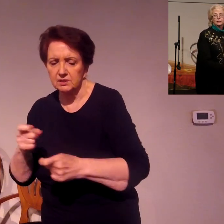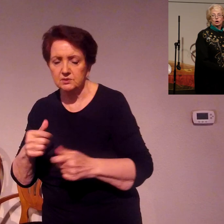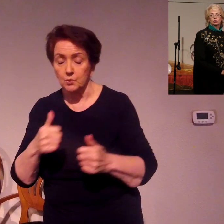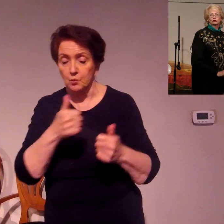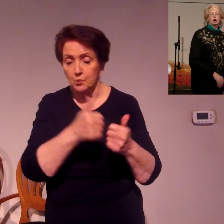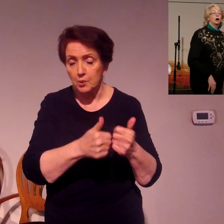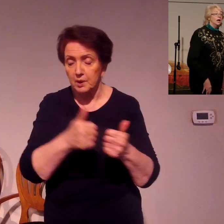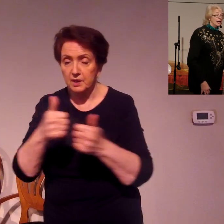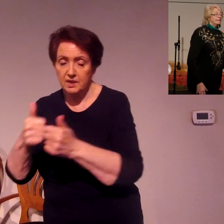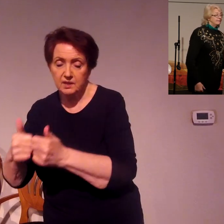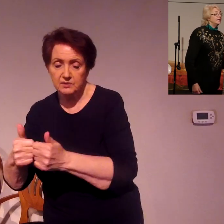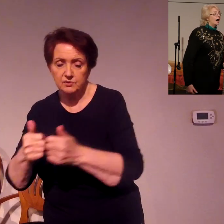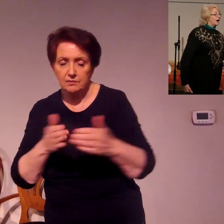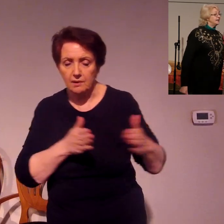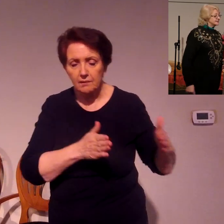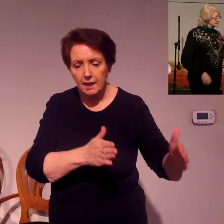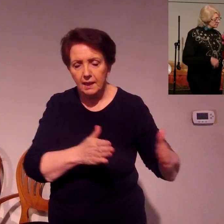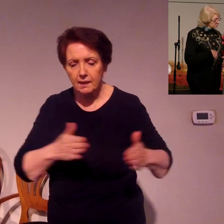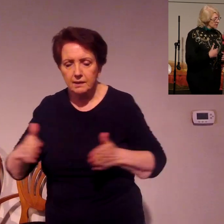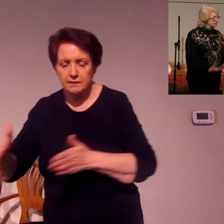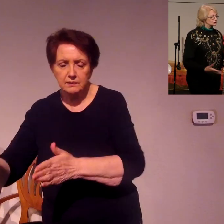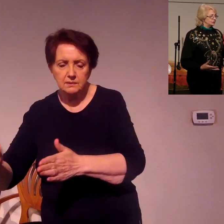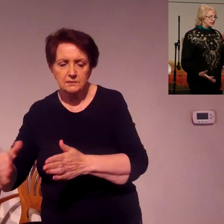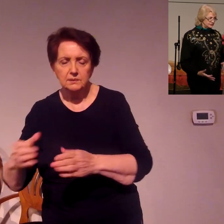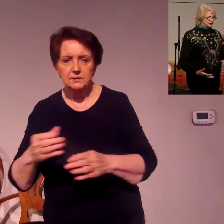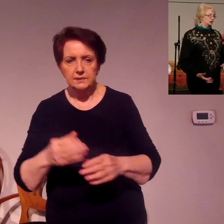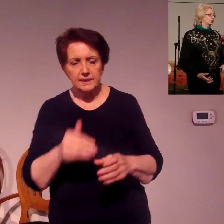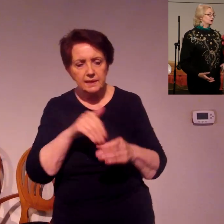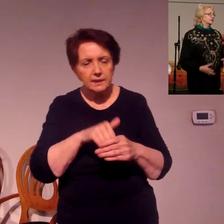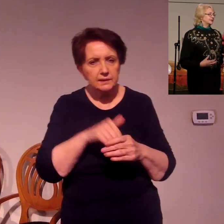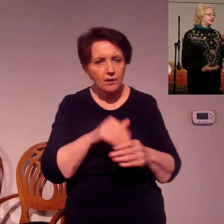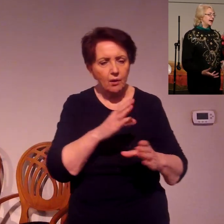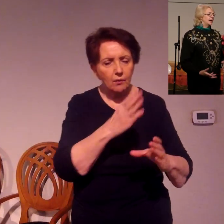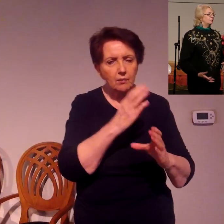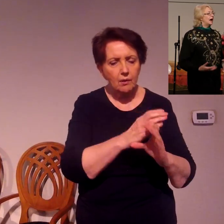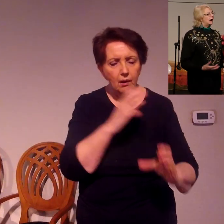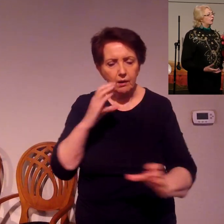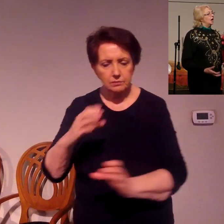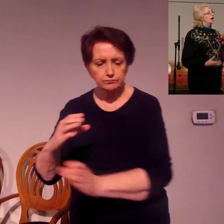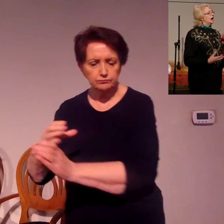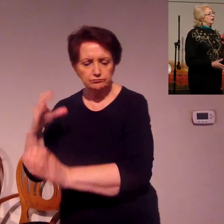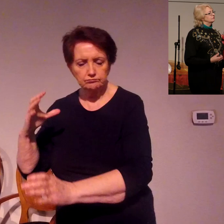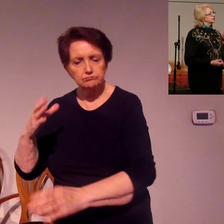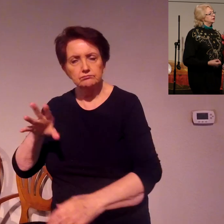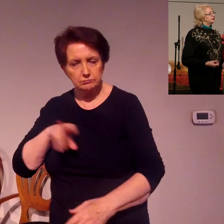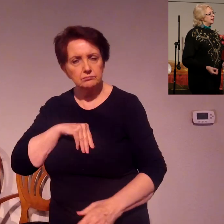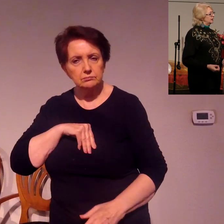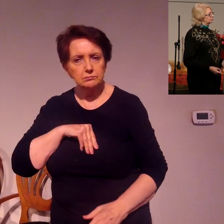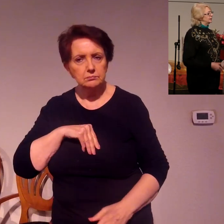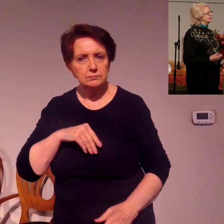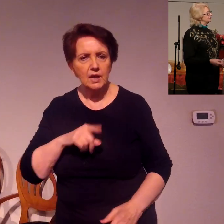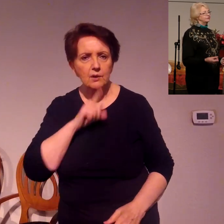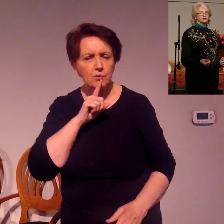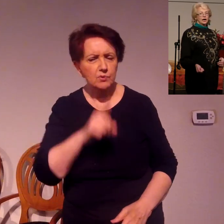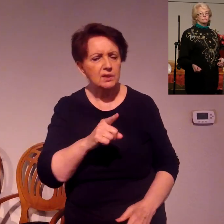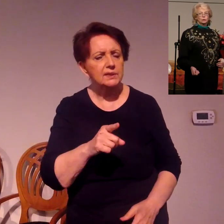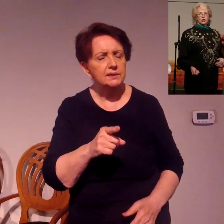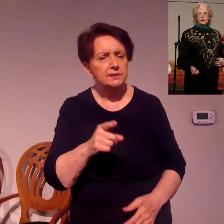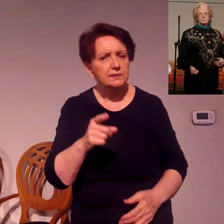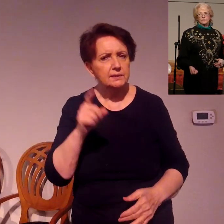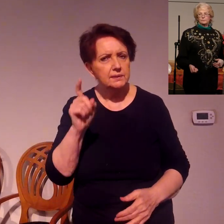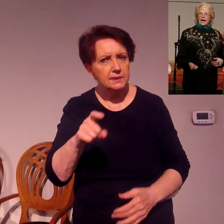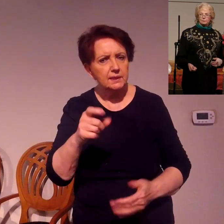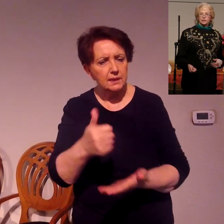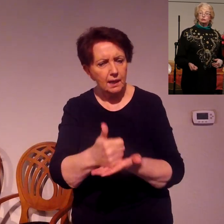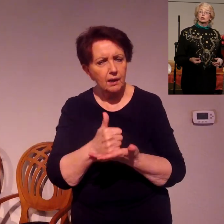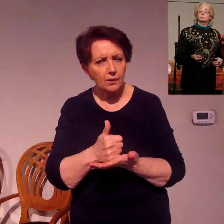we're driving in our own car, then it's much easier to say, wow, I really need help. I can't figure out where